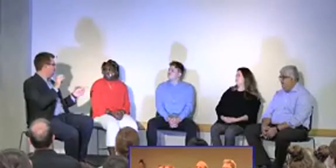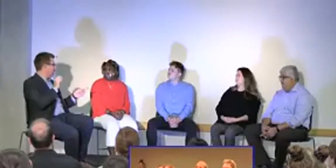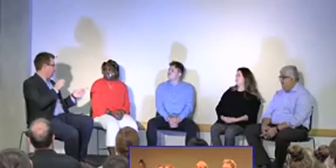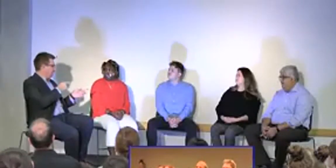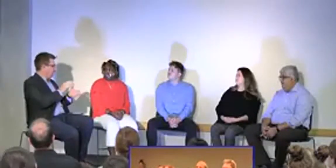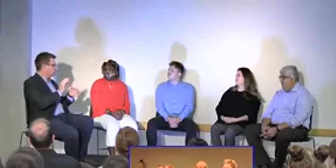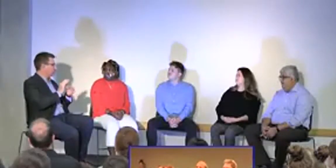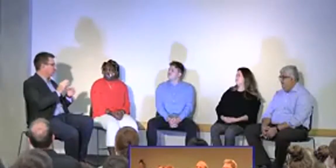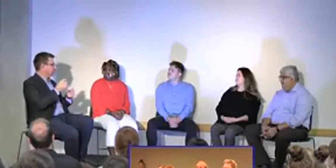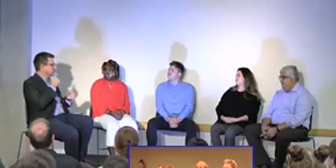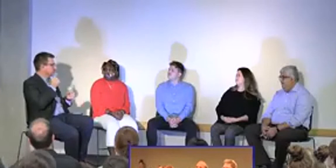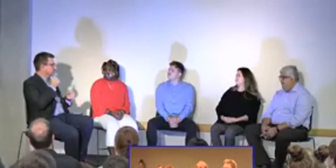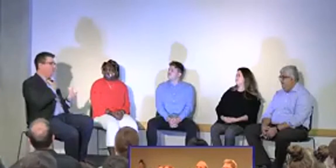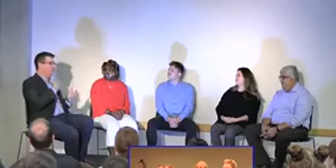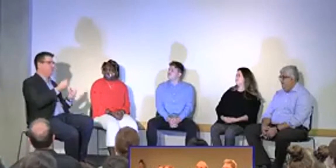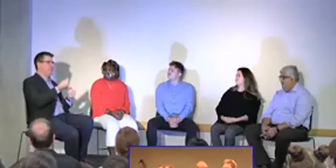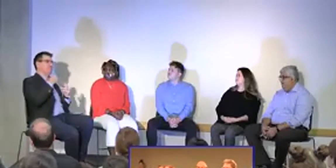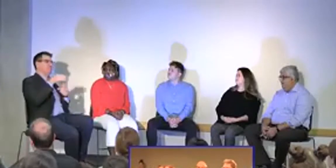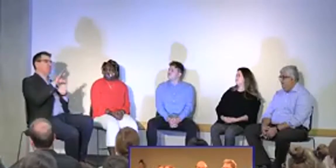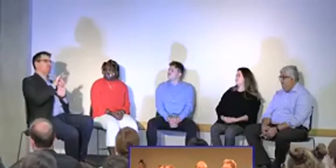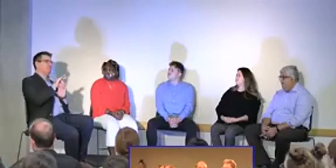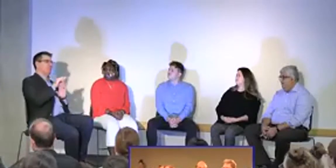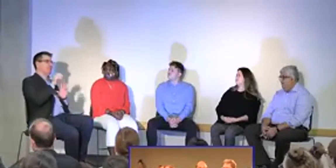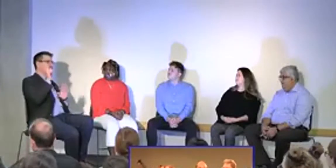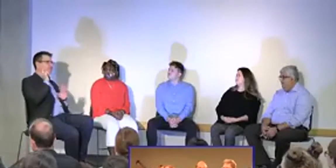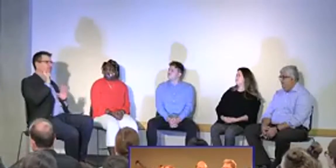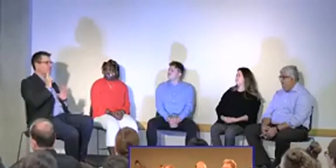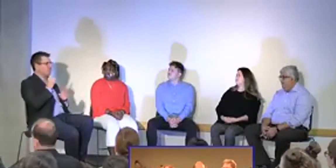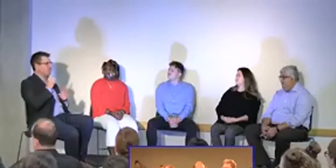So for example, Ben, you mentioned that